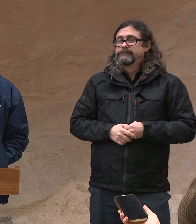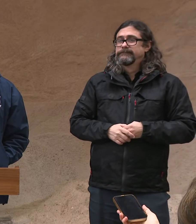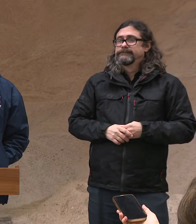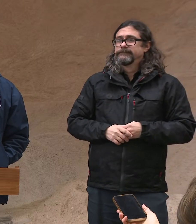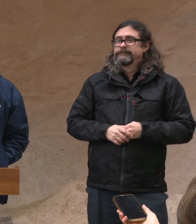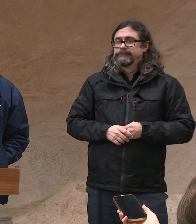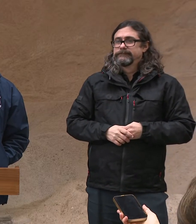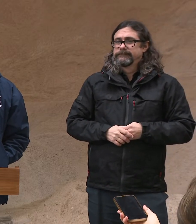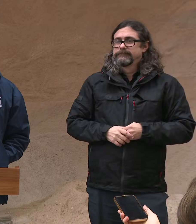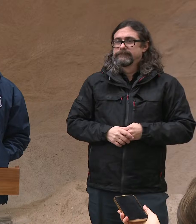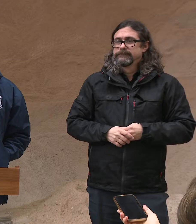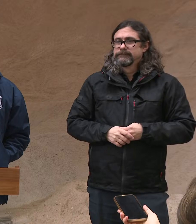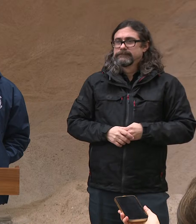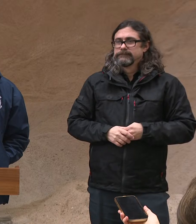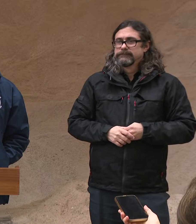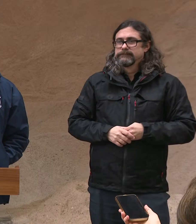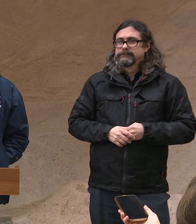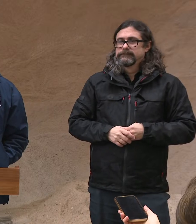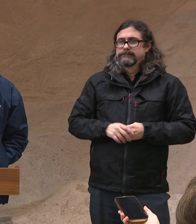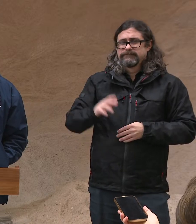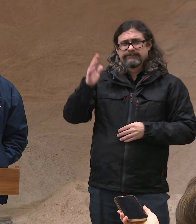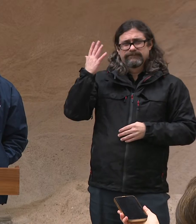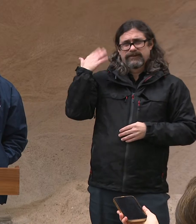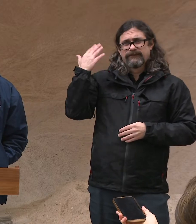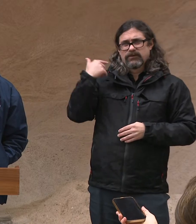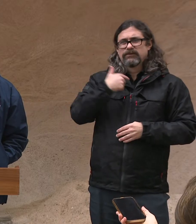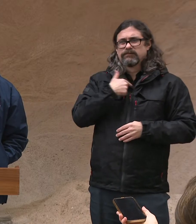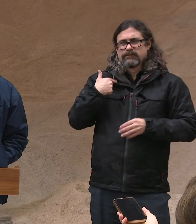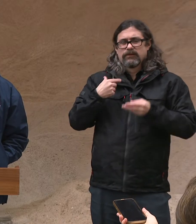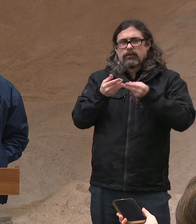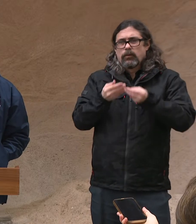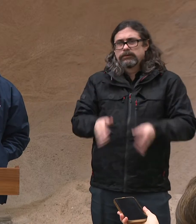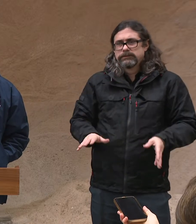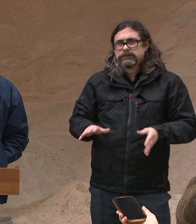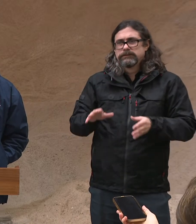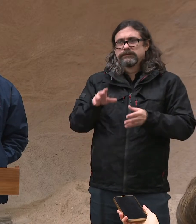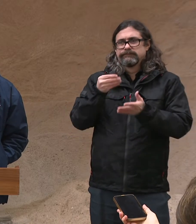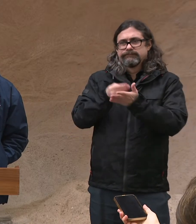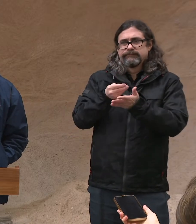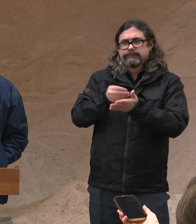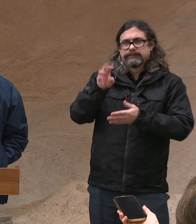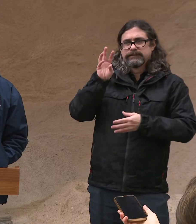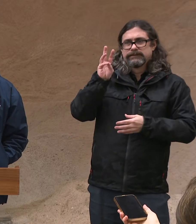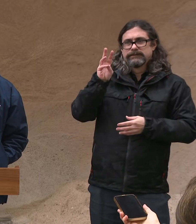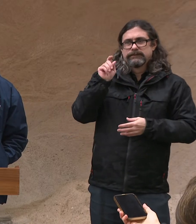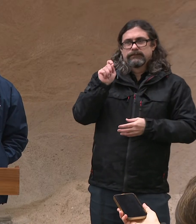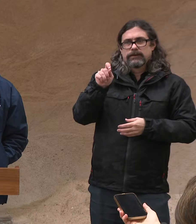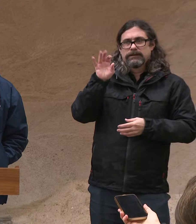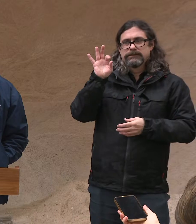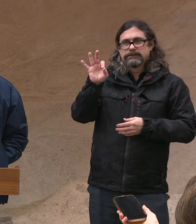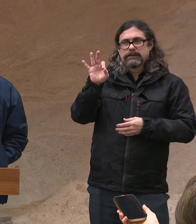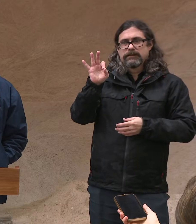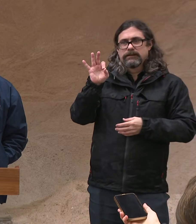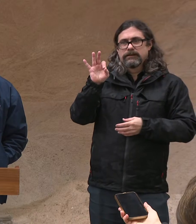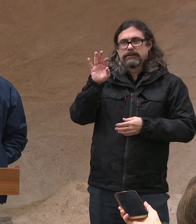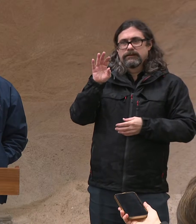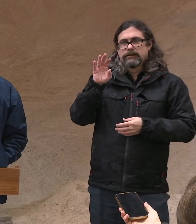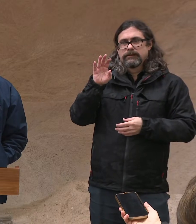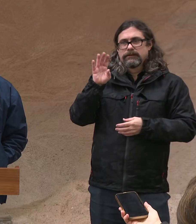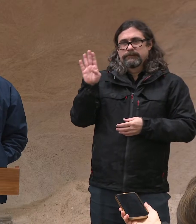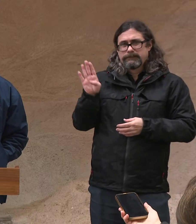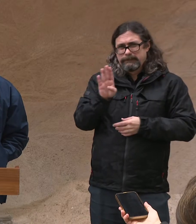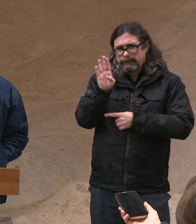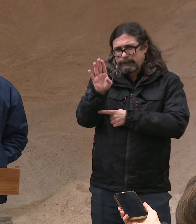I'm going to keep saying that number over and over again so it can resonate with New Yorkers, that we lost $6.9